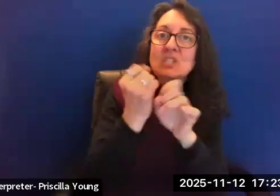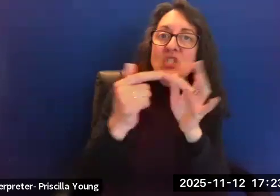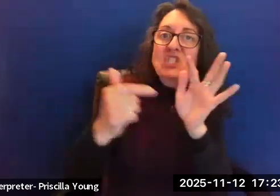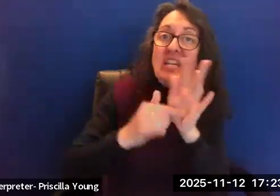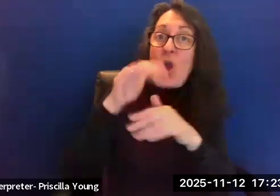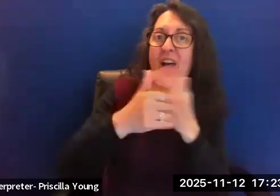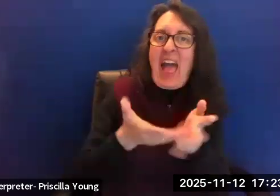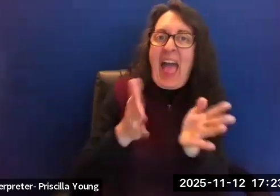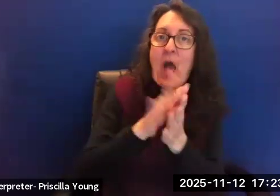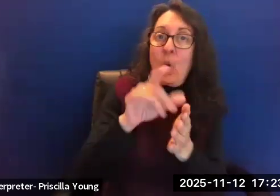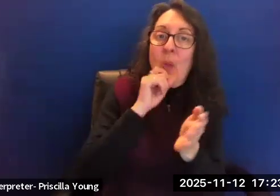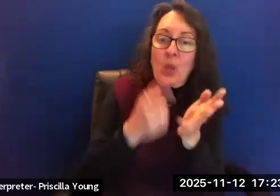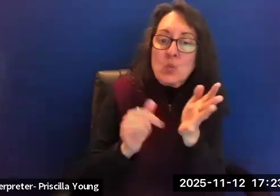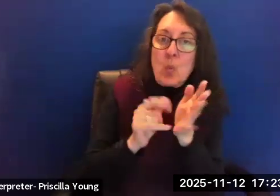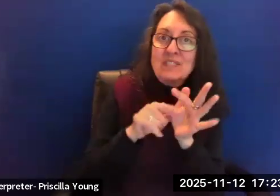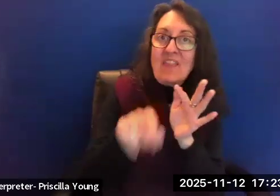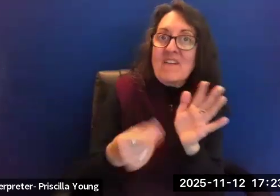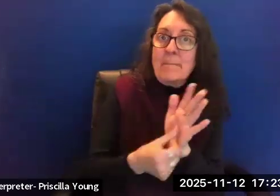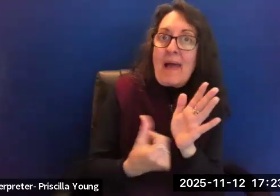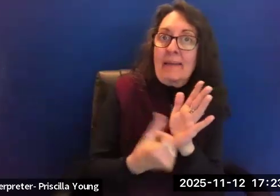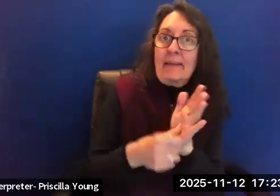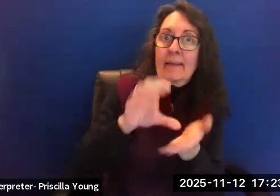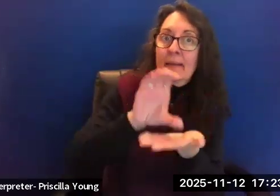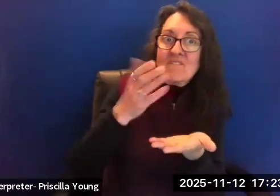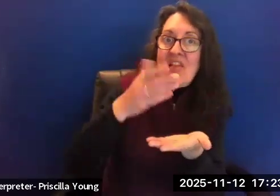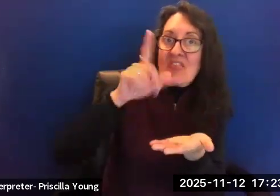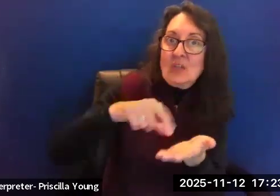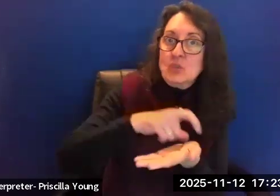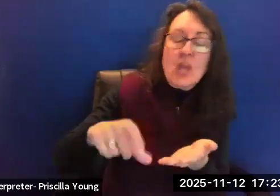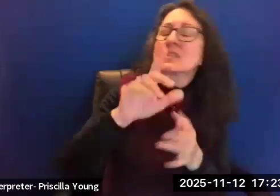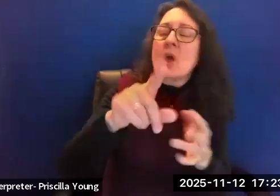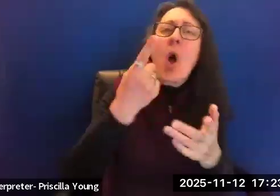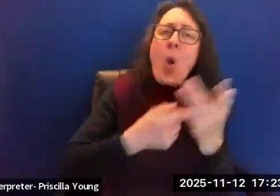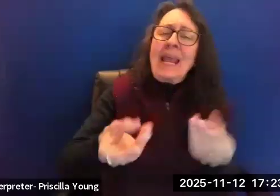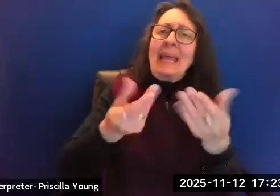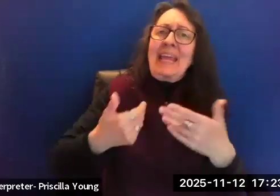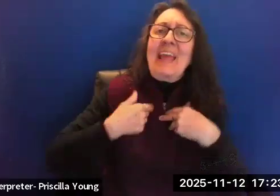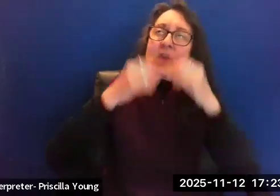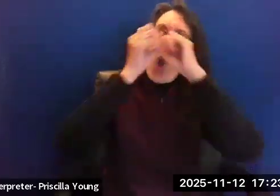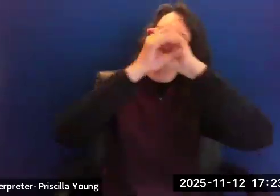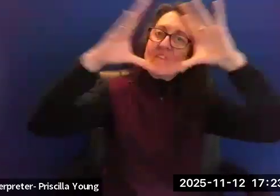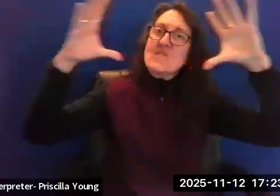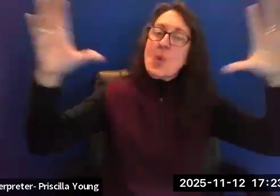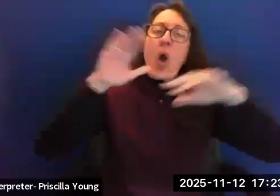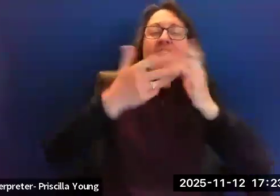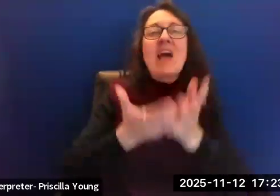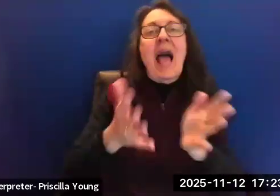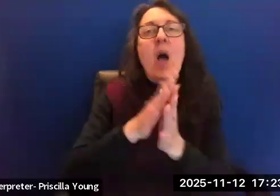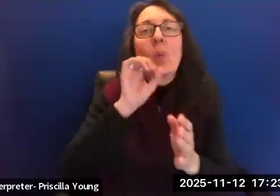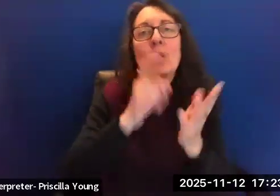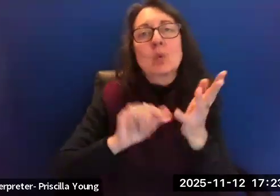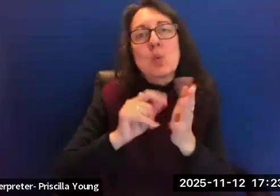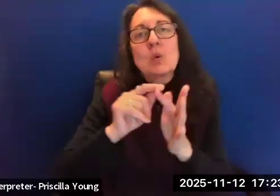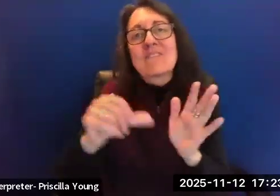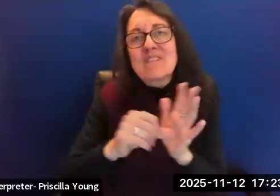like you to do is provide an overview of how you plan to use the funding to support your research and professional